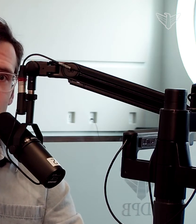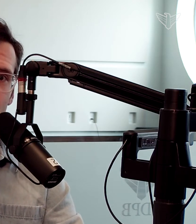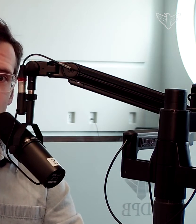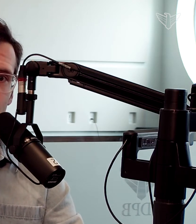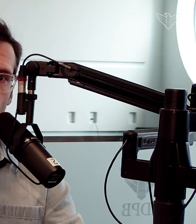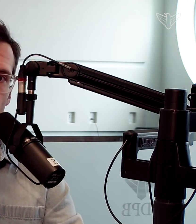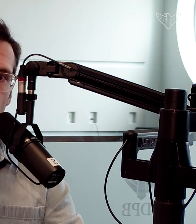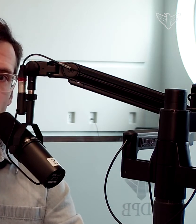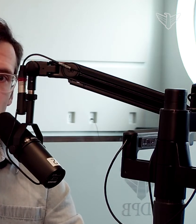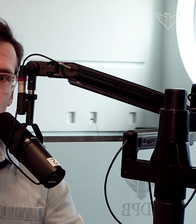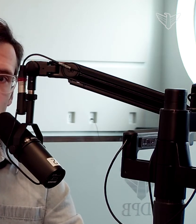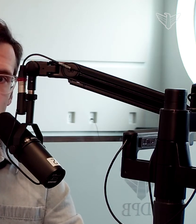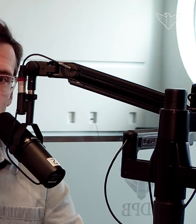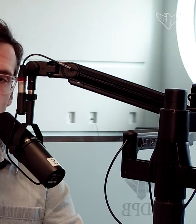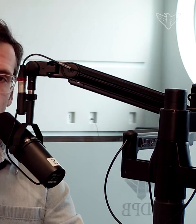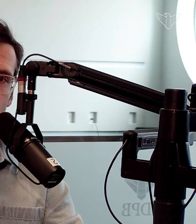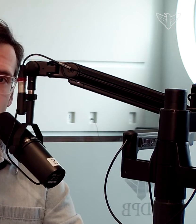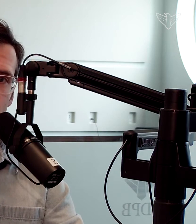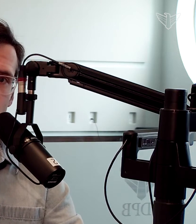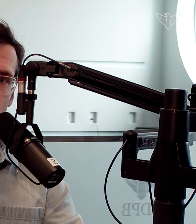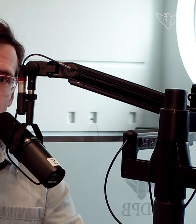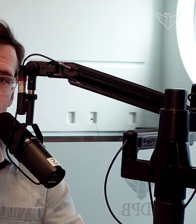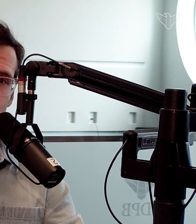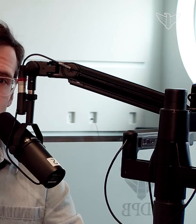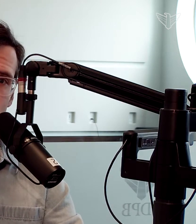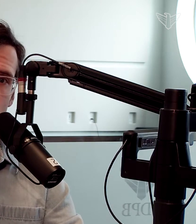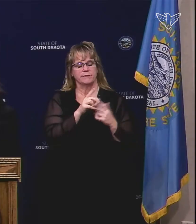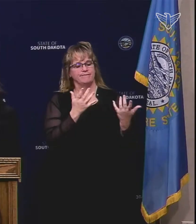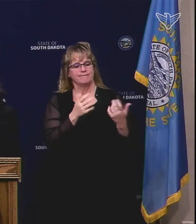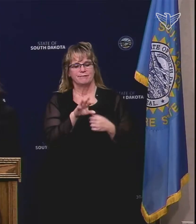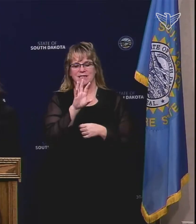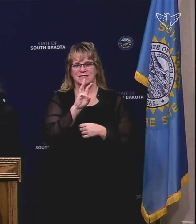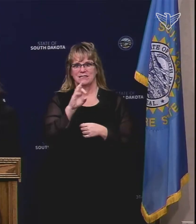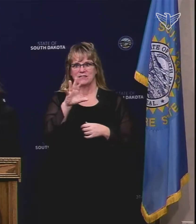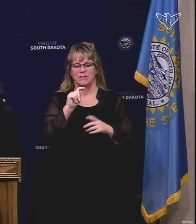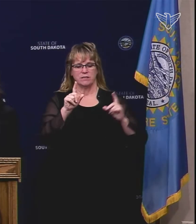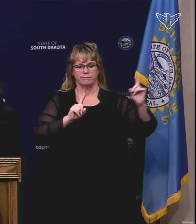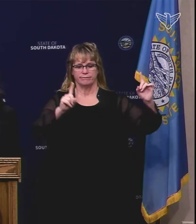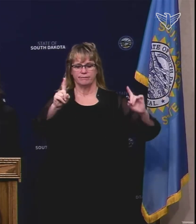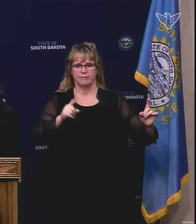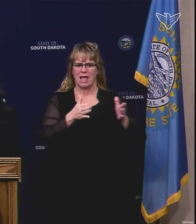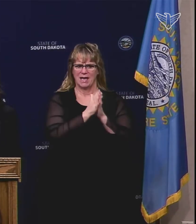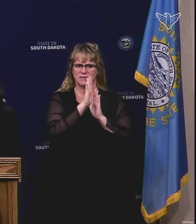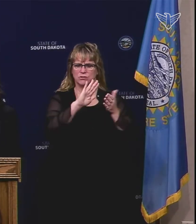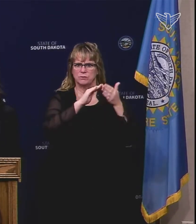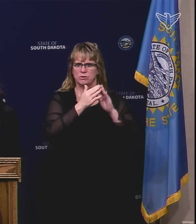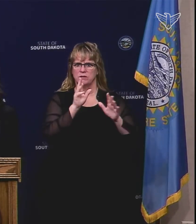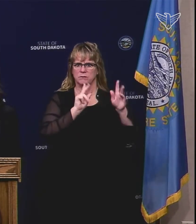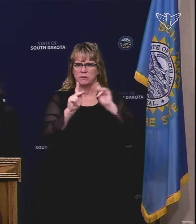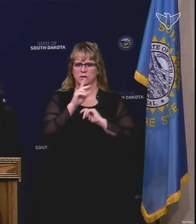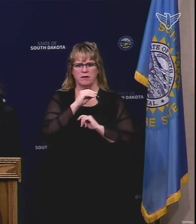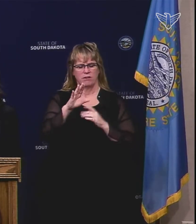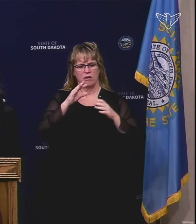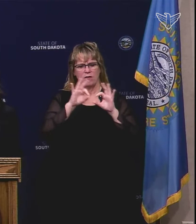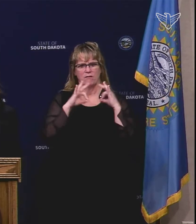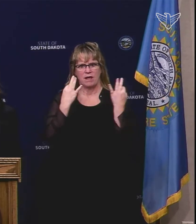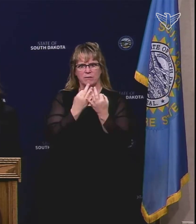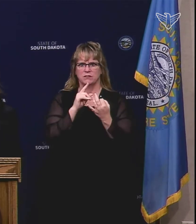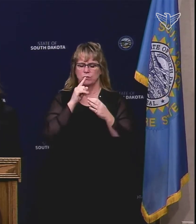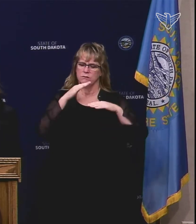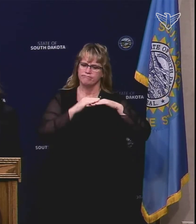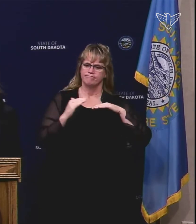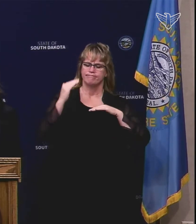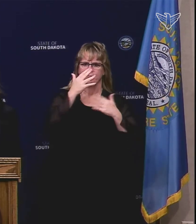They're considered a vulnerable population for COVID-19 infection. Noem understands the move may be discouraging. She asks that